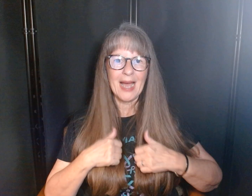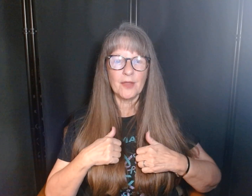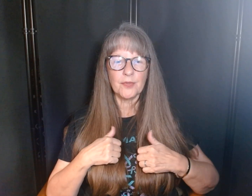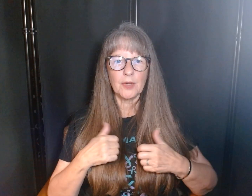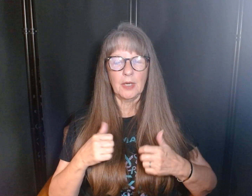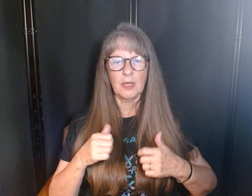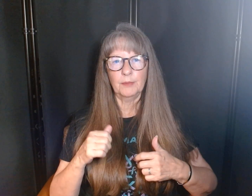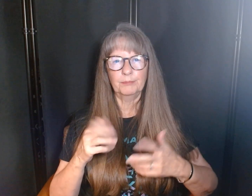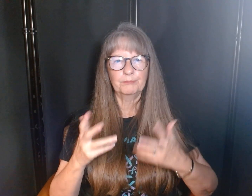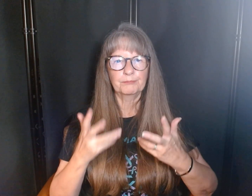bath